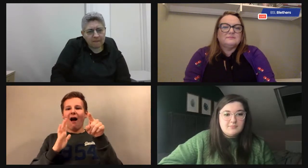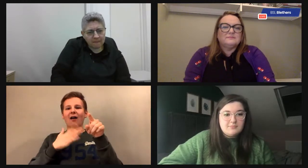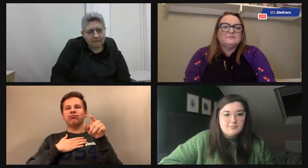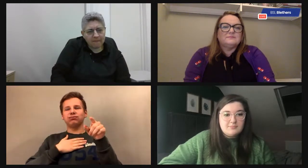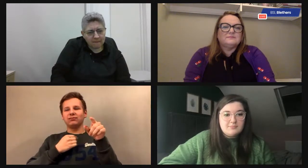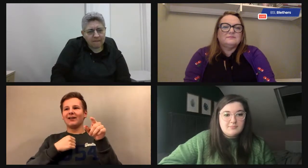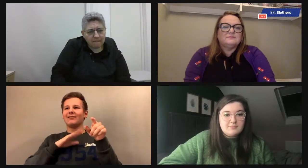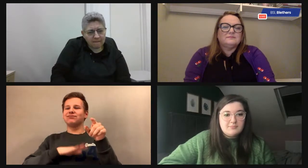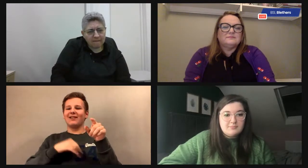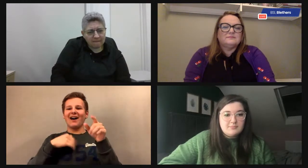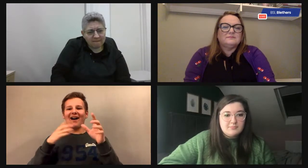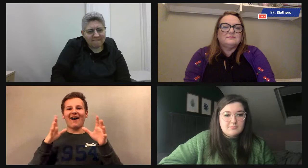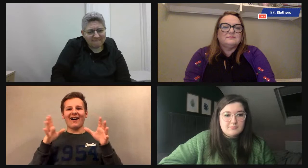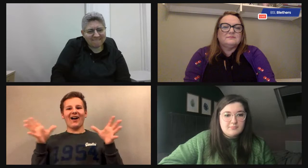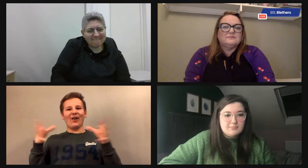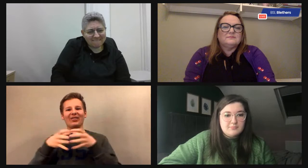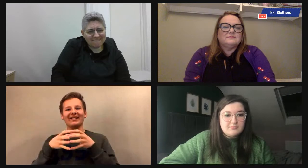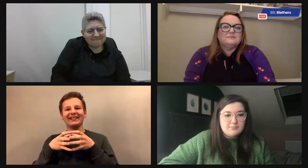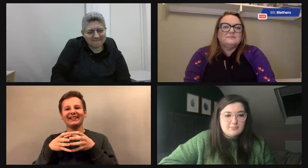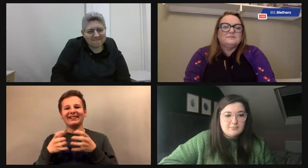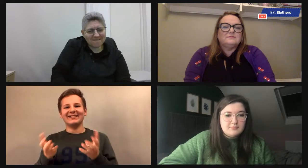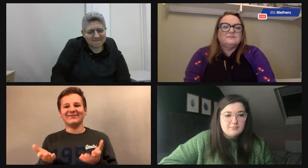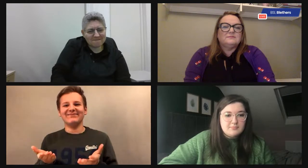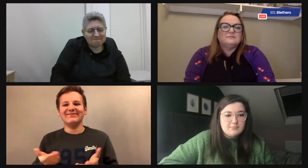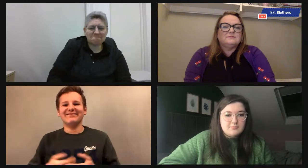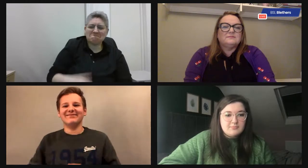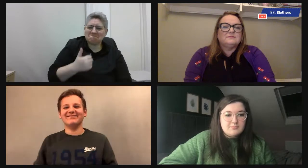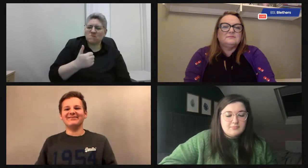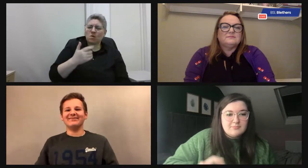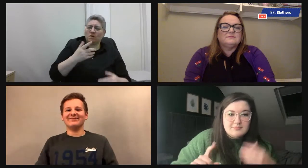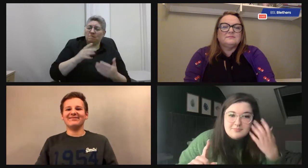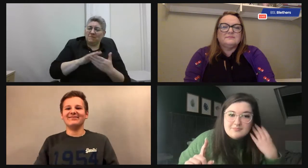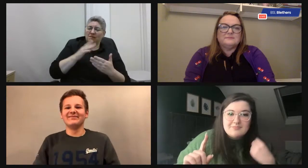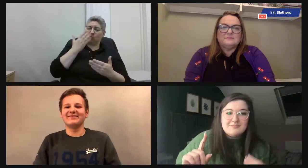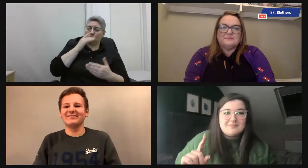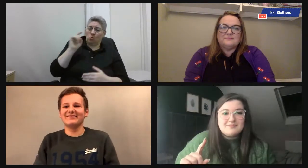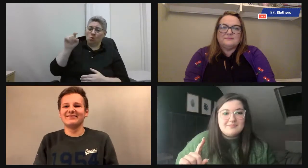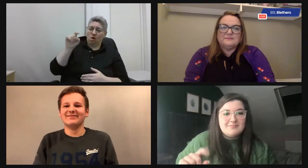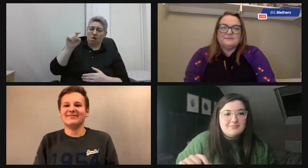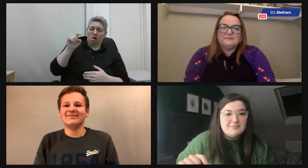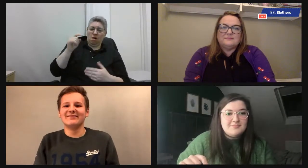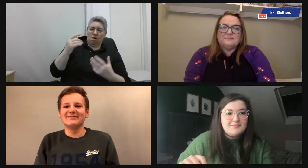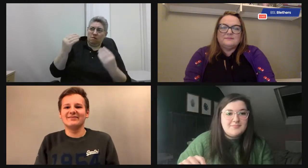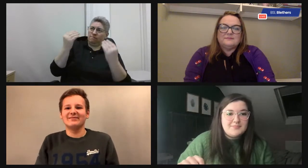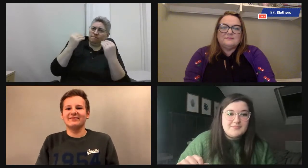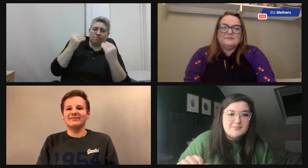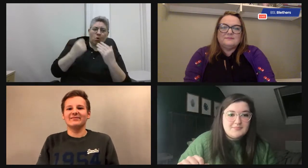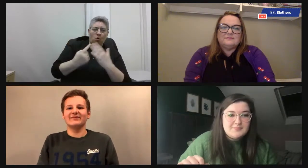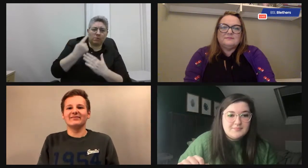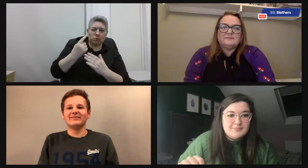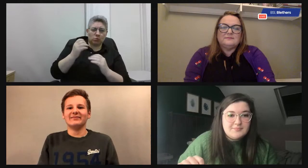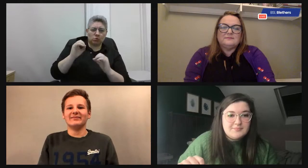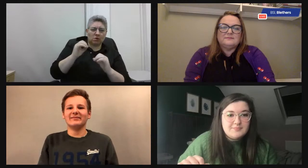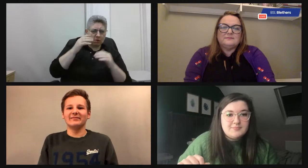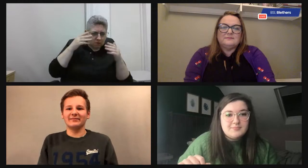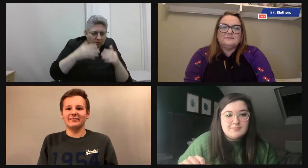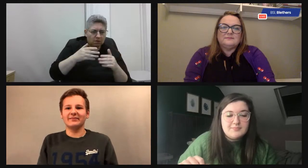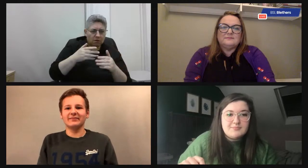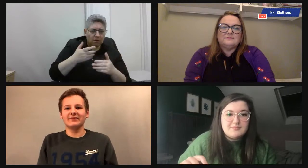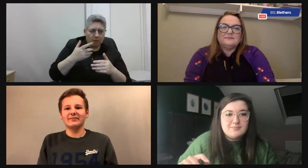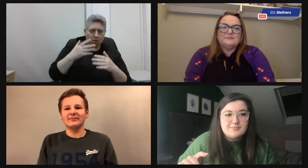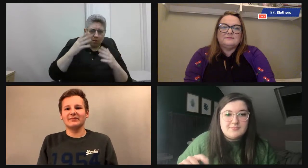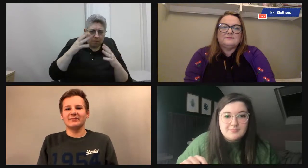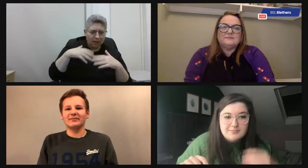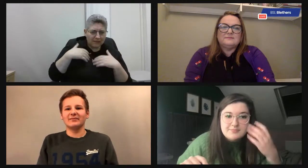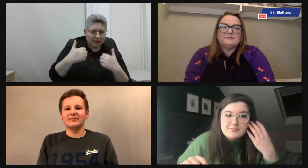you and you better were in being school? targeted, Yeah. and that sense of relief was wonderful. So that's how we do it at school. Okay, so maybe schools